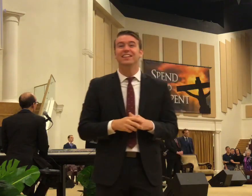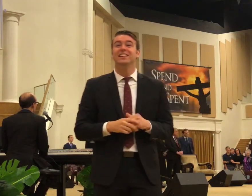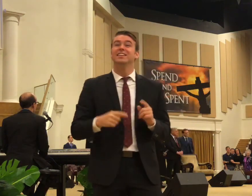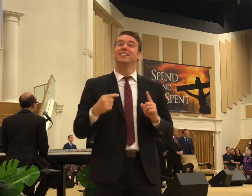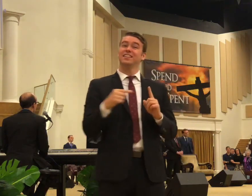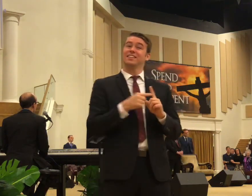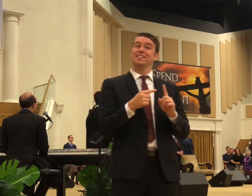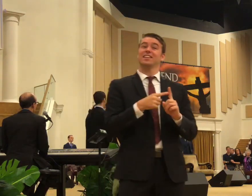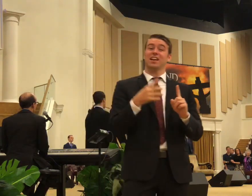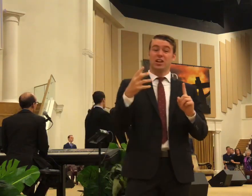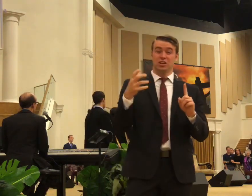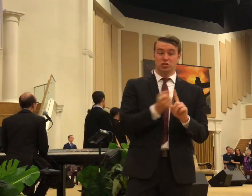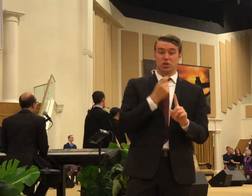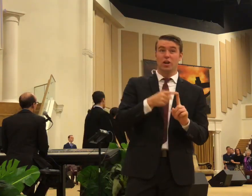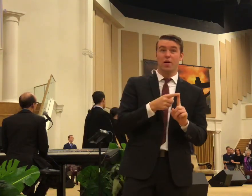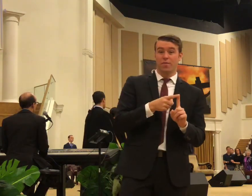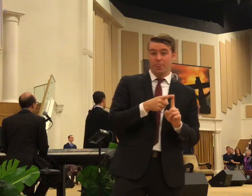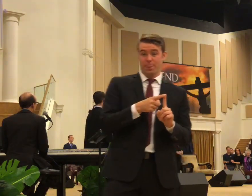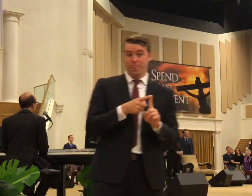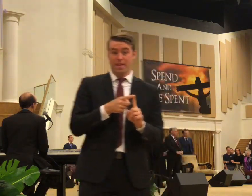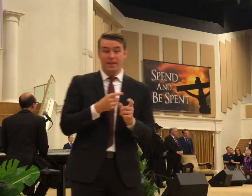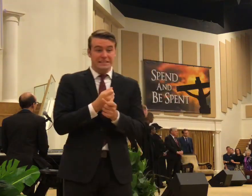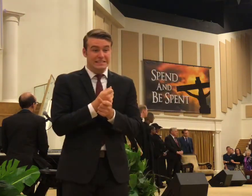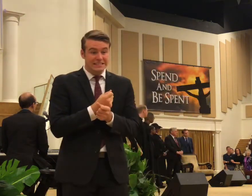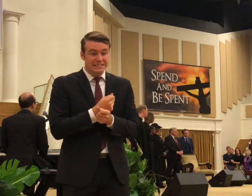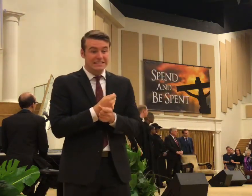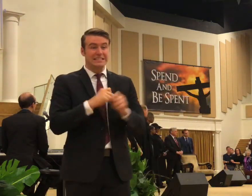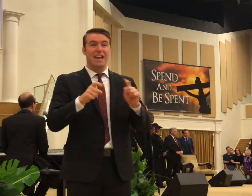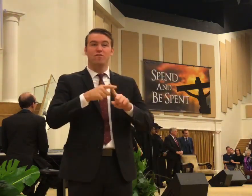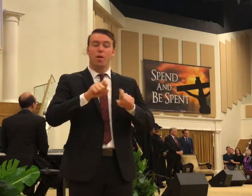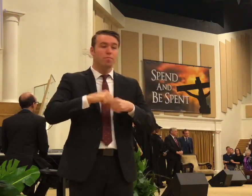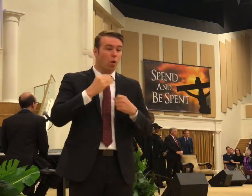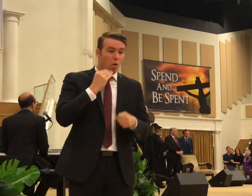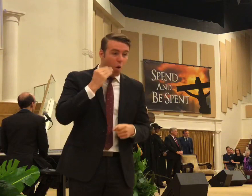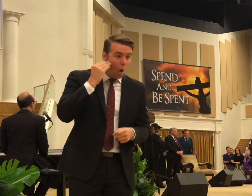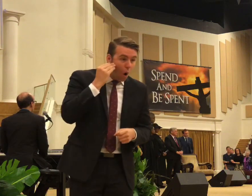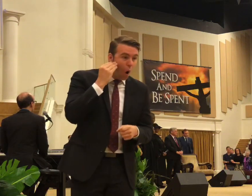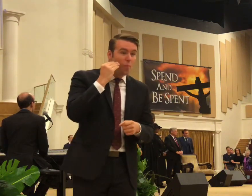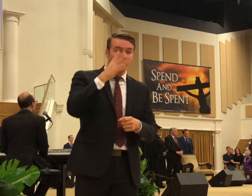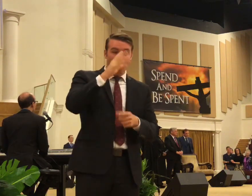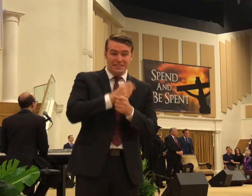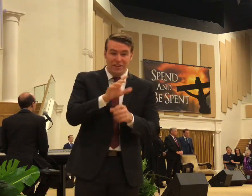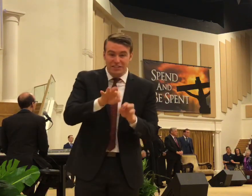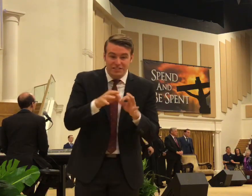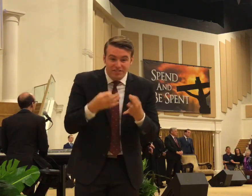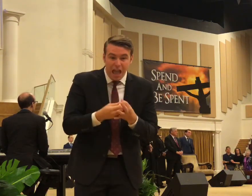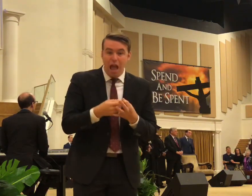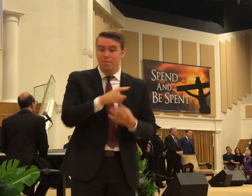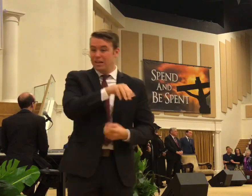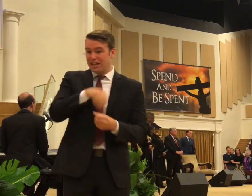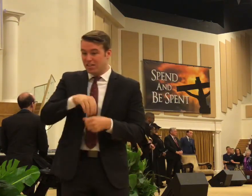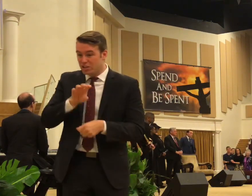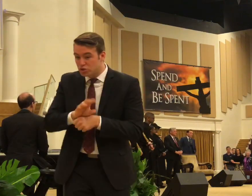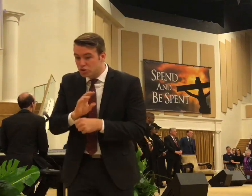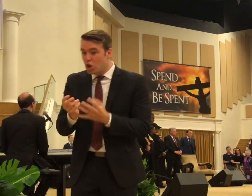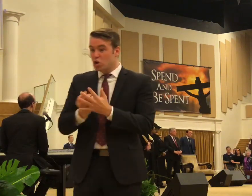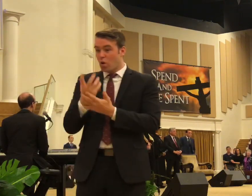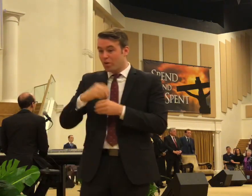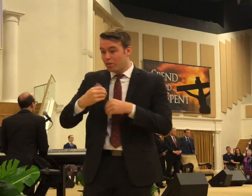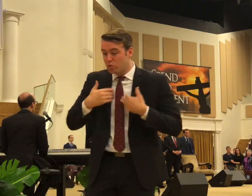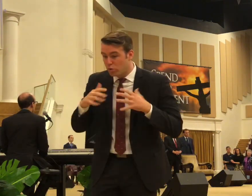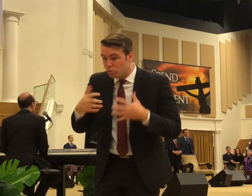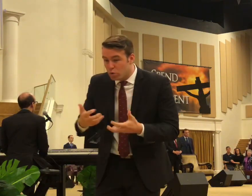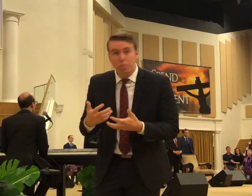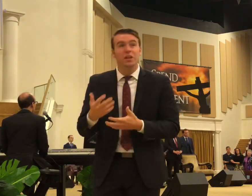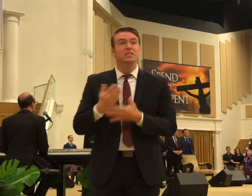Took him, got him saved out of a broken home. God saved his family, put him in the church. He grows up in the youth group, and